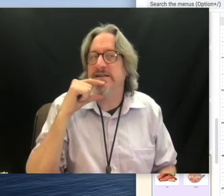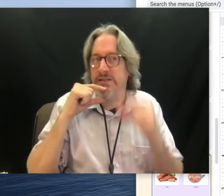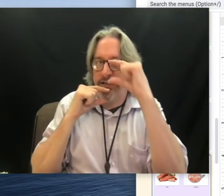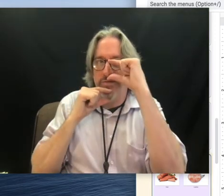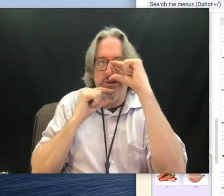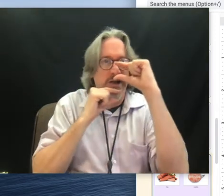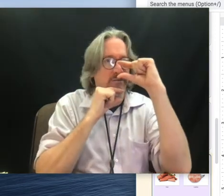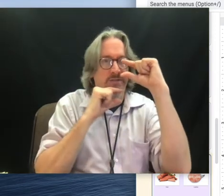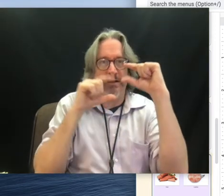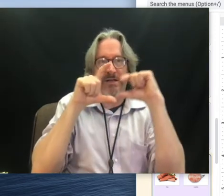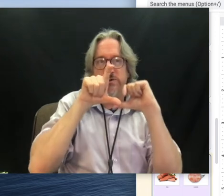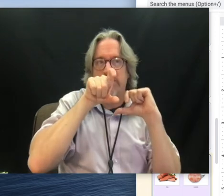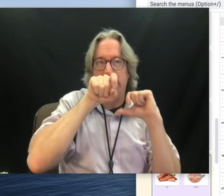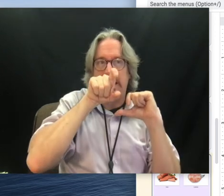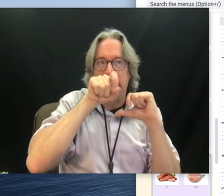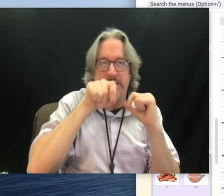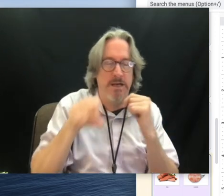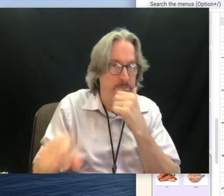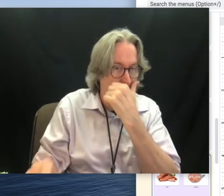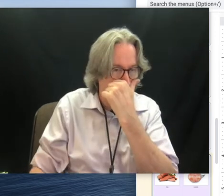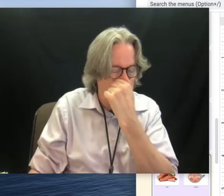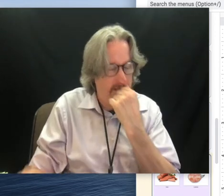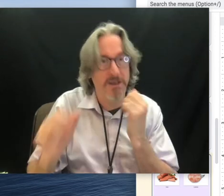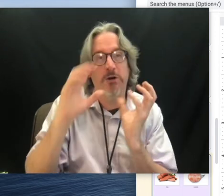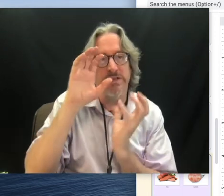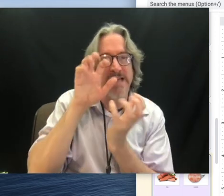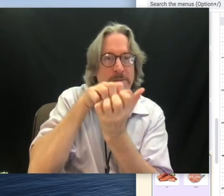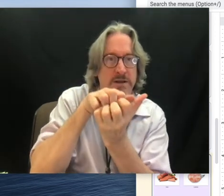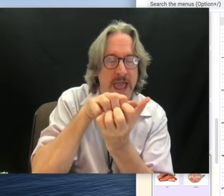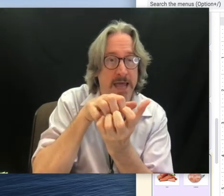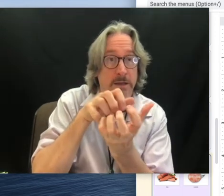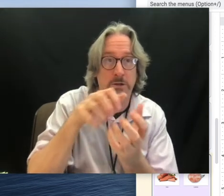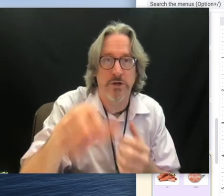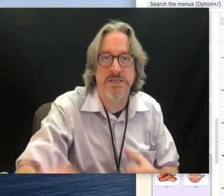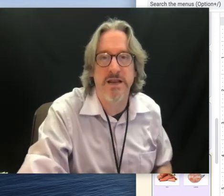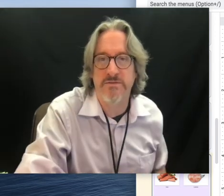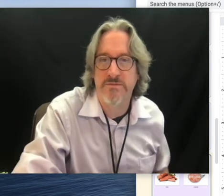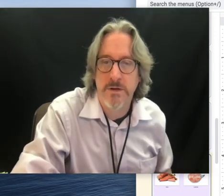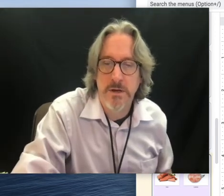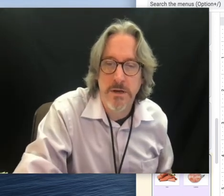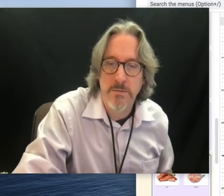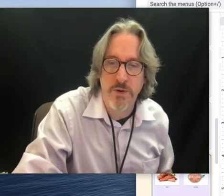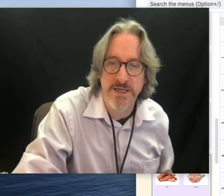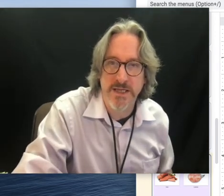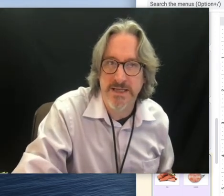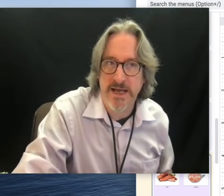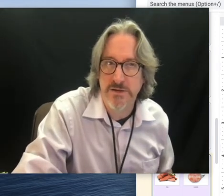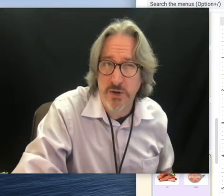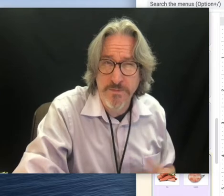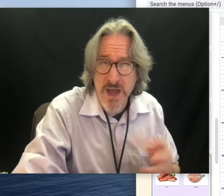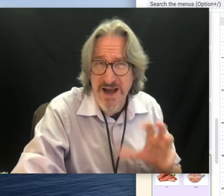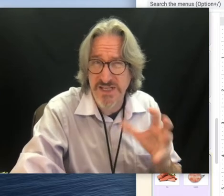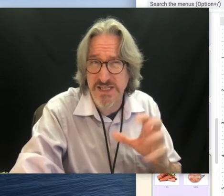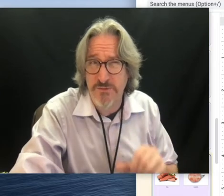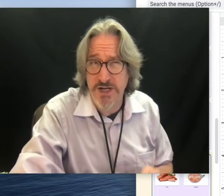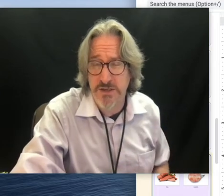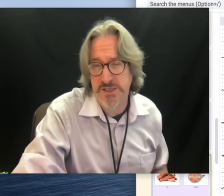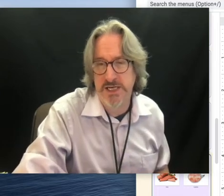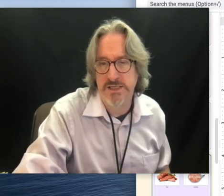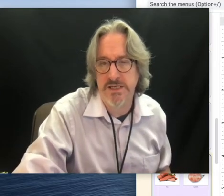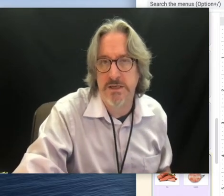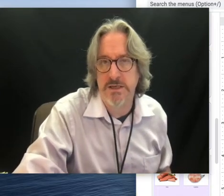The idea is like the fish have that sort of beak that comes out, or the salmon head looks kind of pointy like that. So I've seen